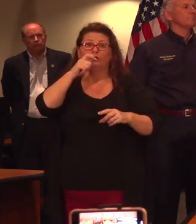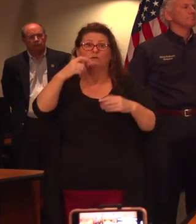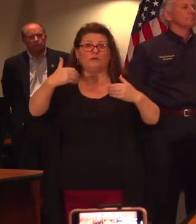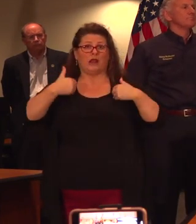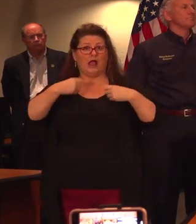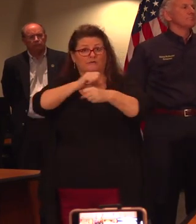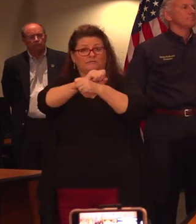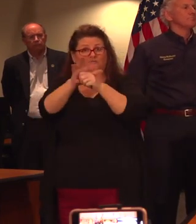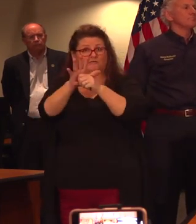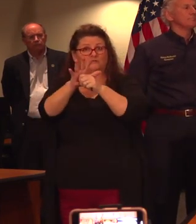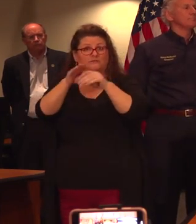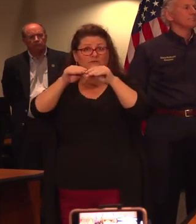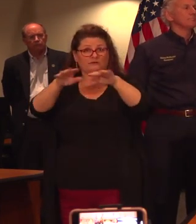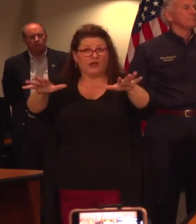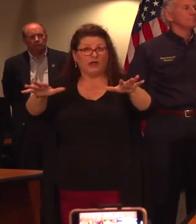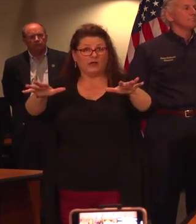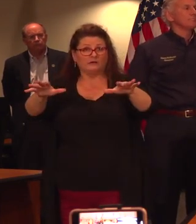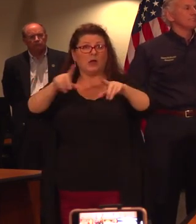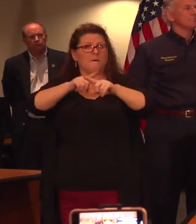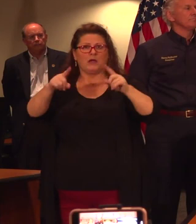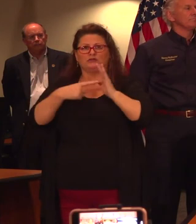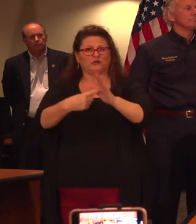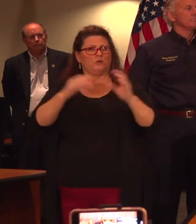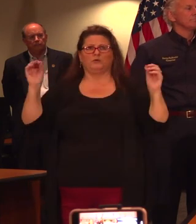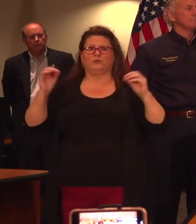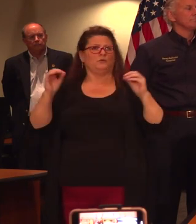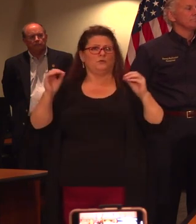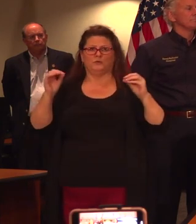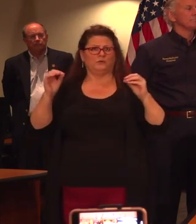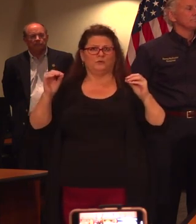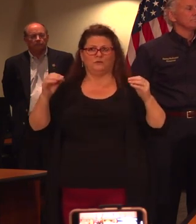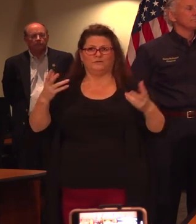has had an easy way to find a test. And DHEC is working with